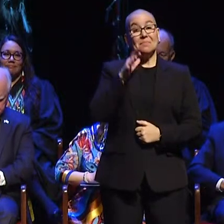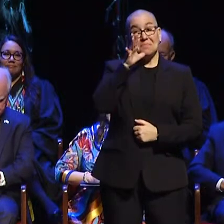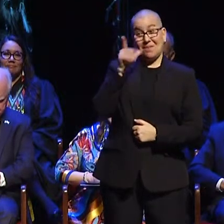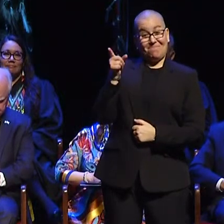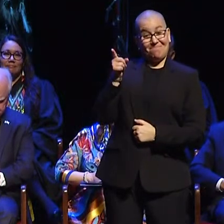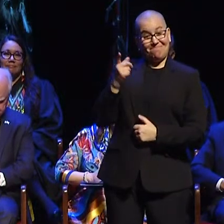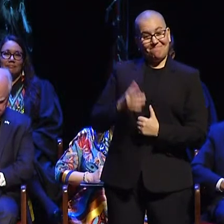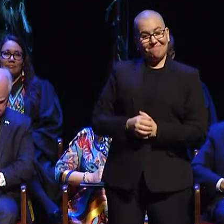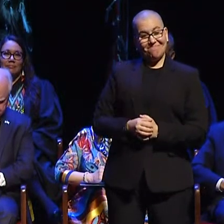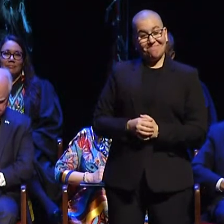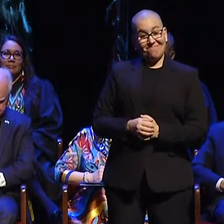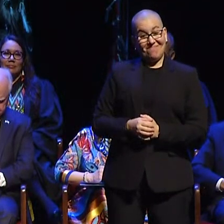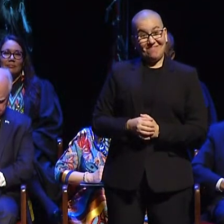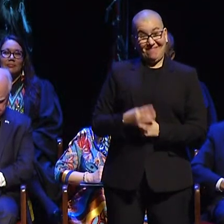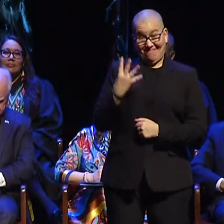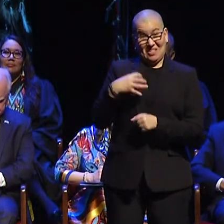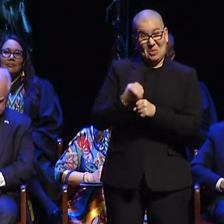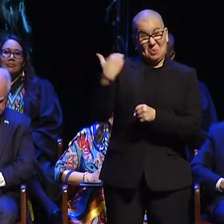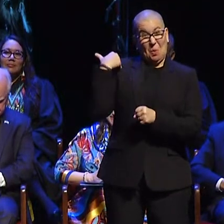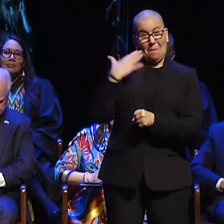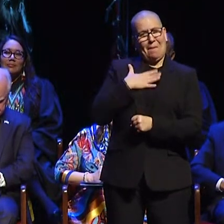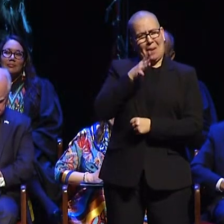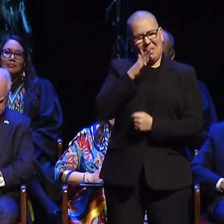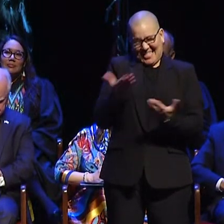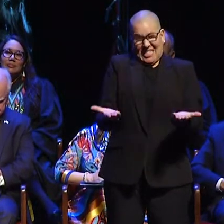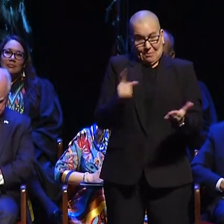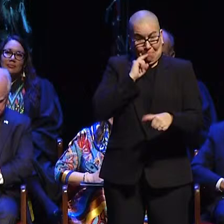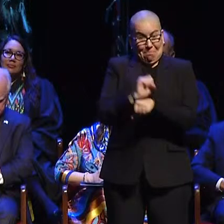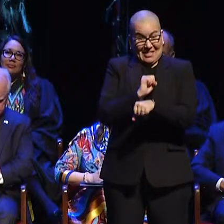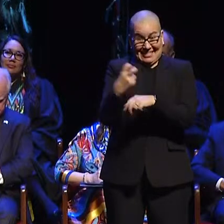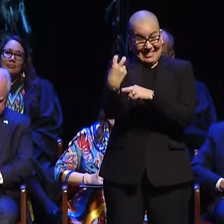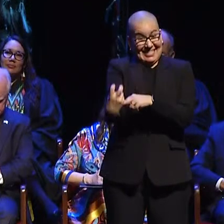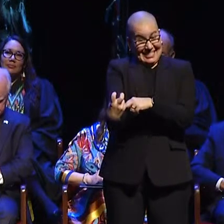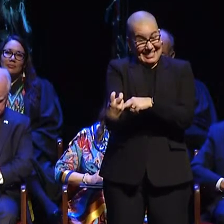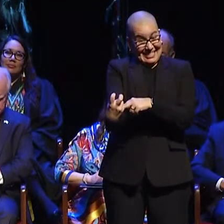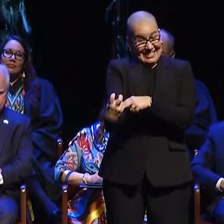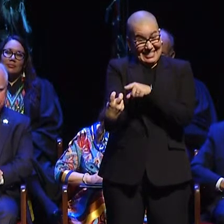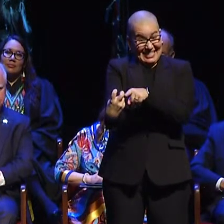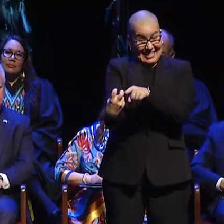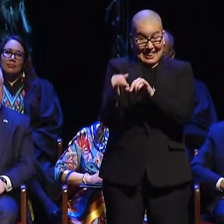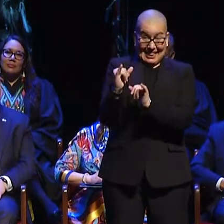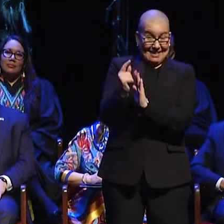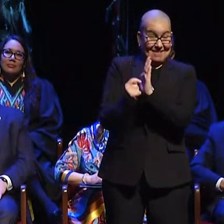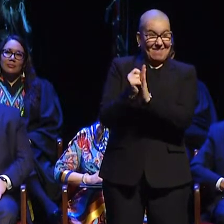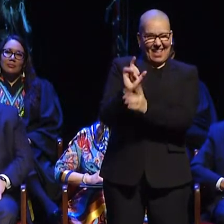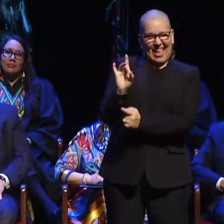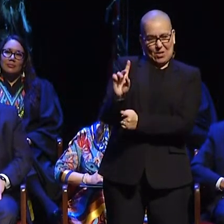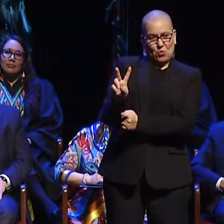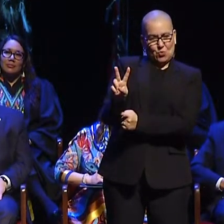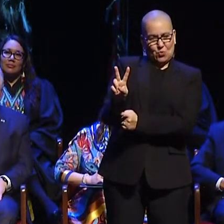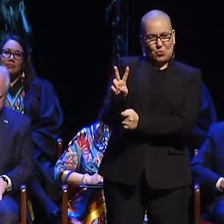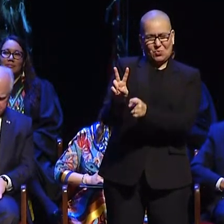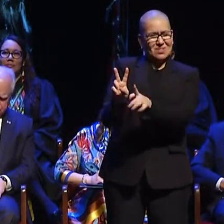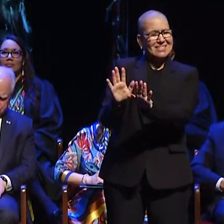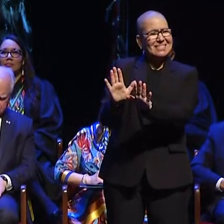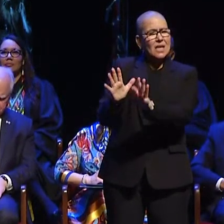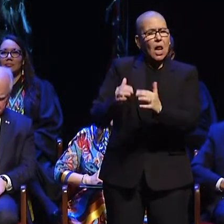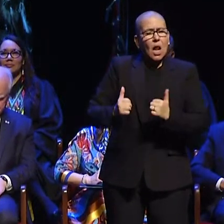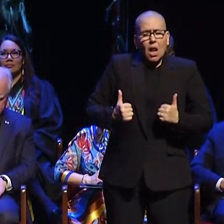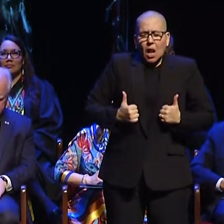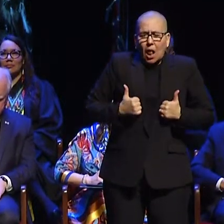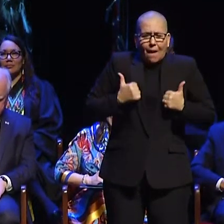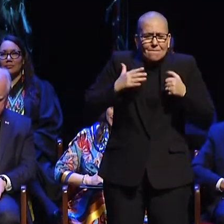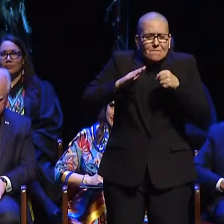ago, who, at 82 years young, was full of life, full of excitement, and looking forward to the